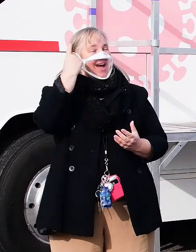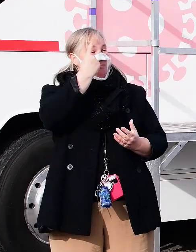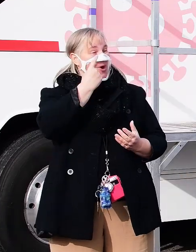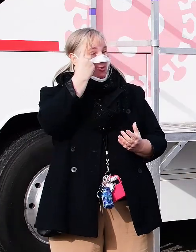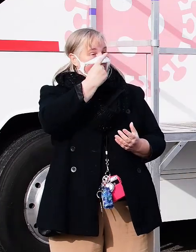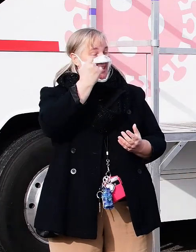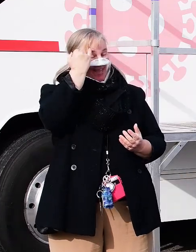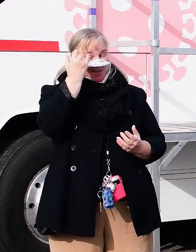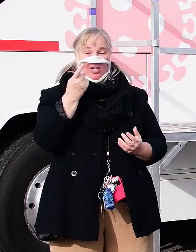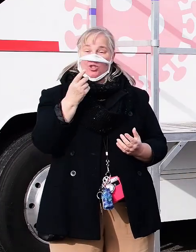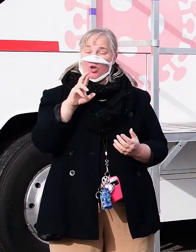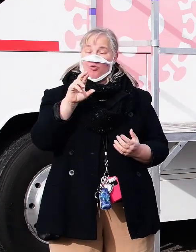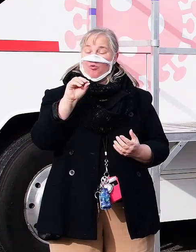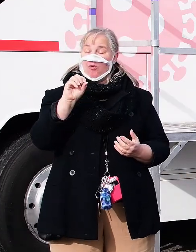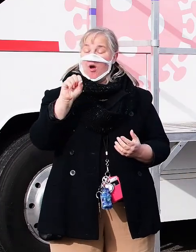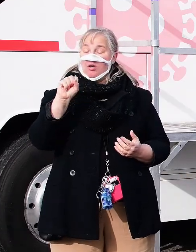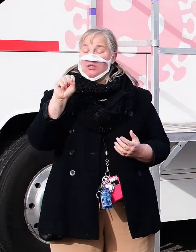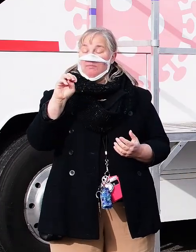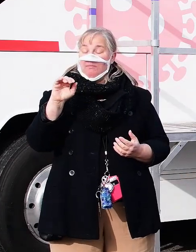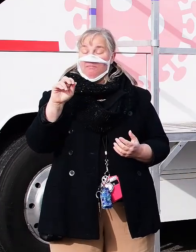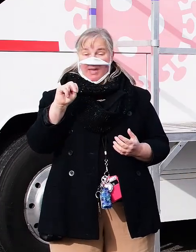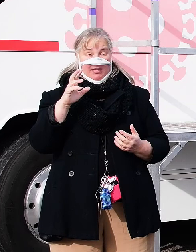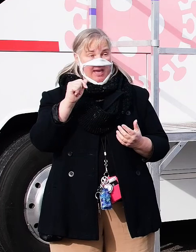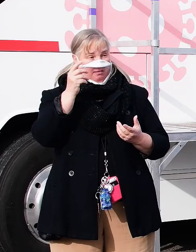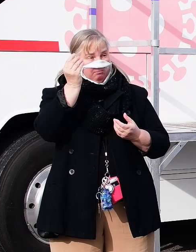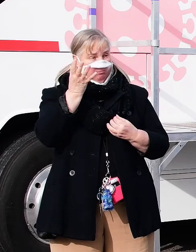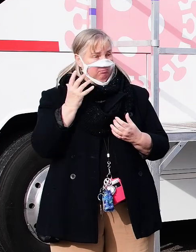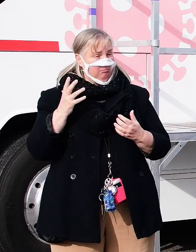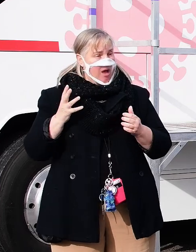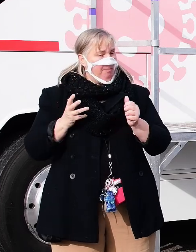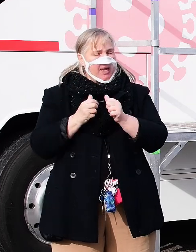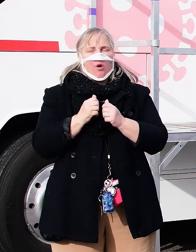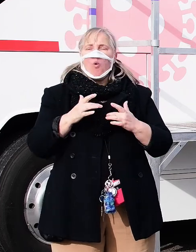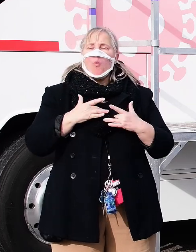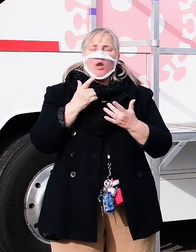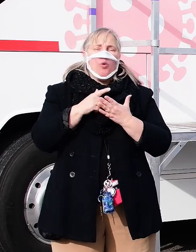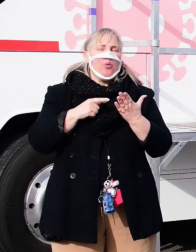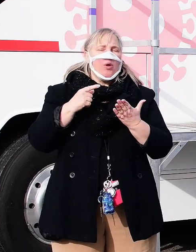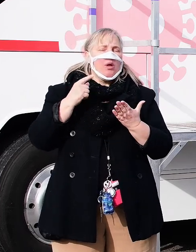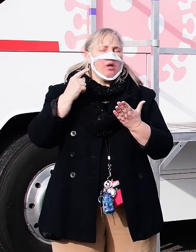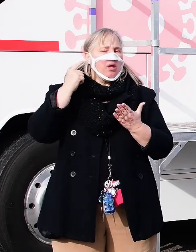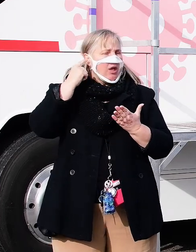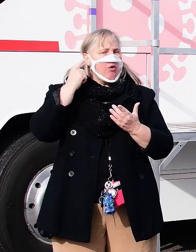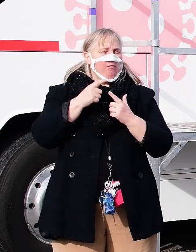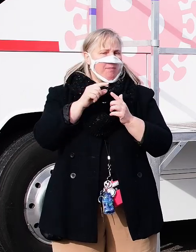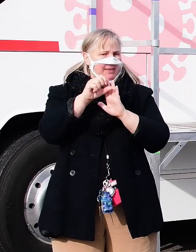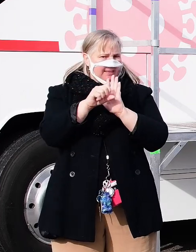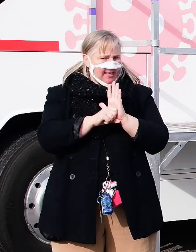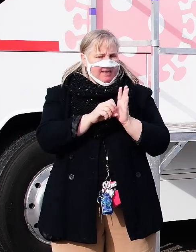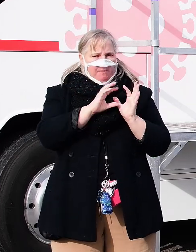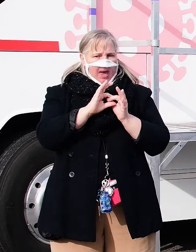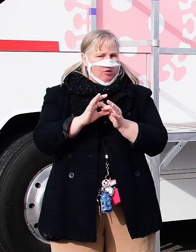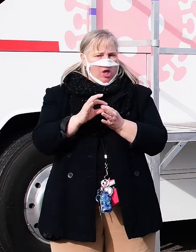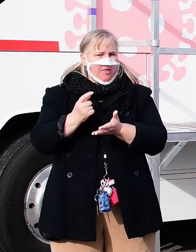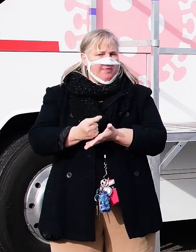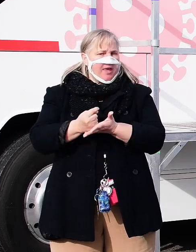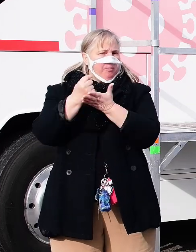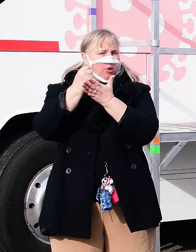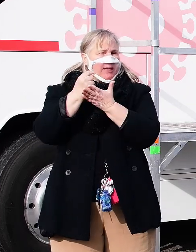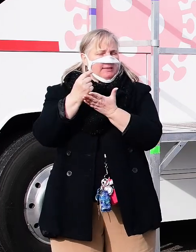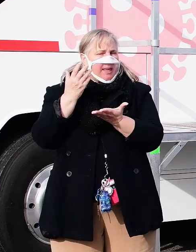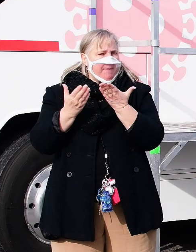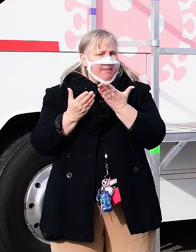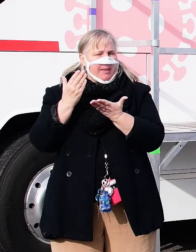I'm wondering if Dr. Rossman would give us an update on what you're hearing from the state in terms of the therapeutics that might be coming